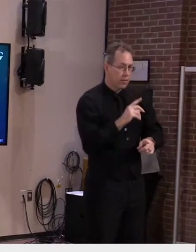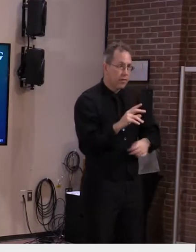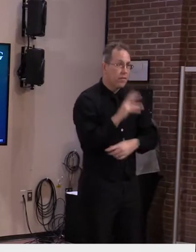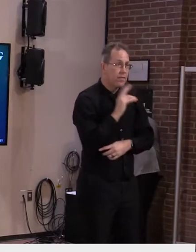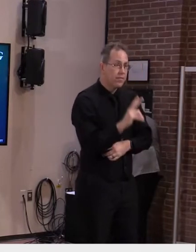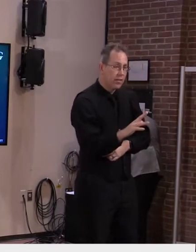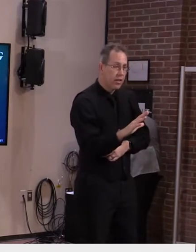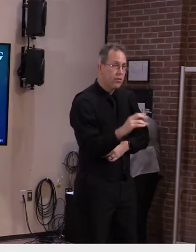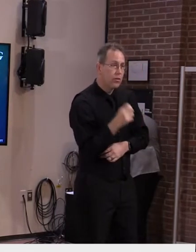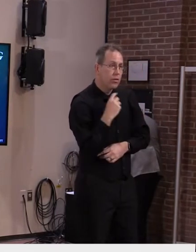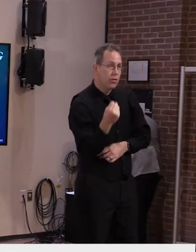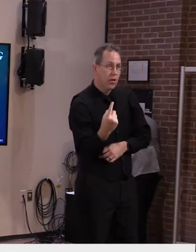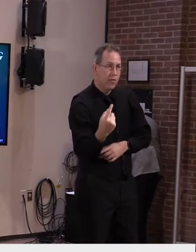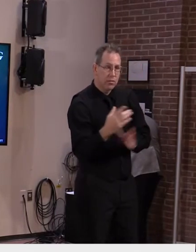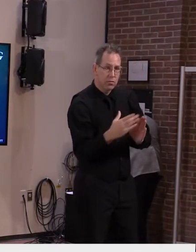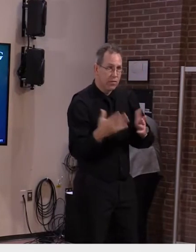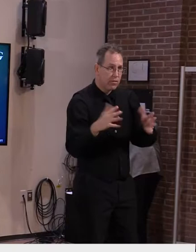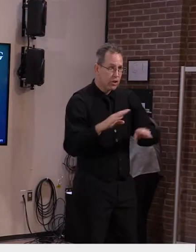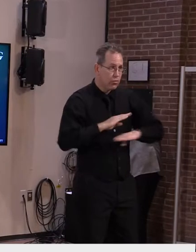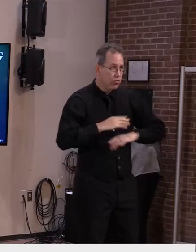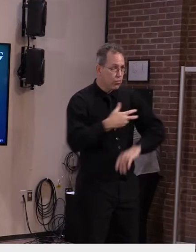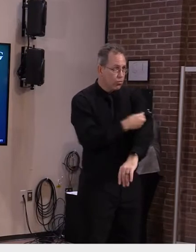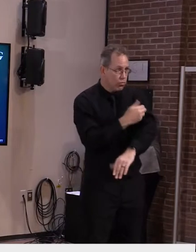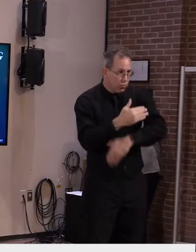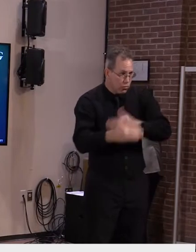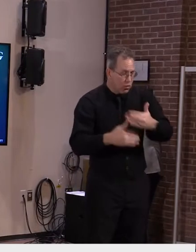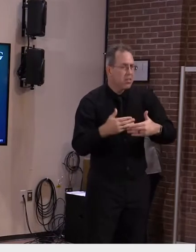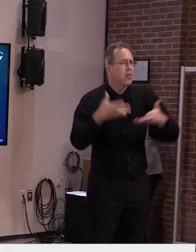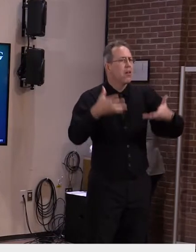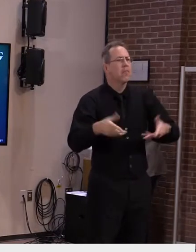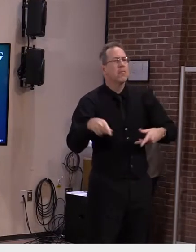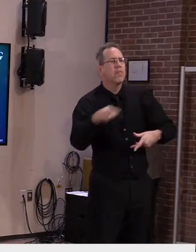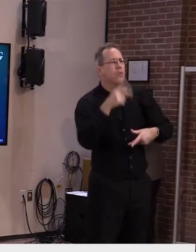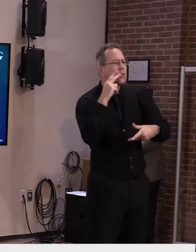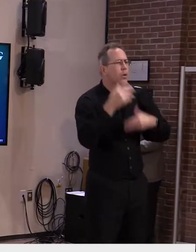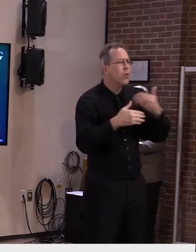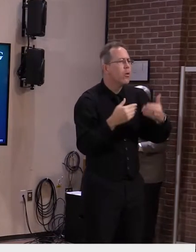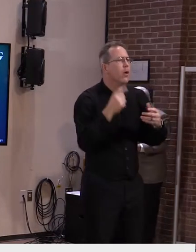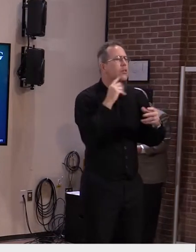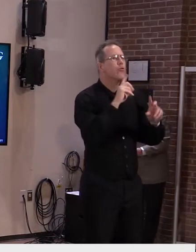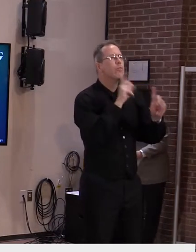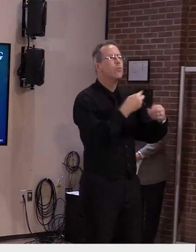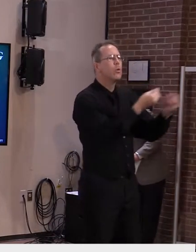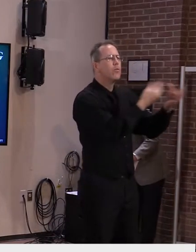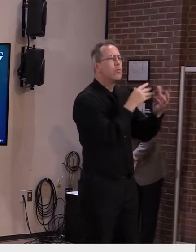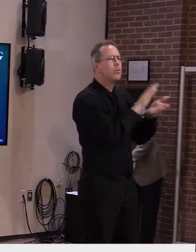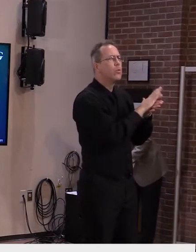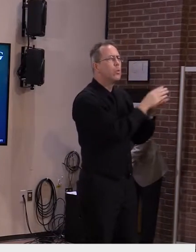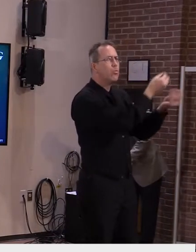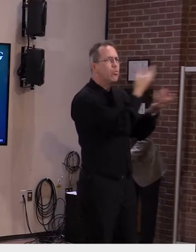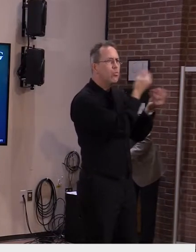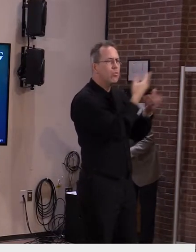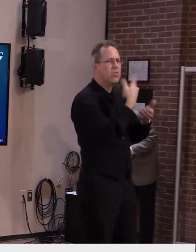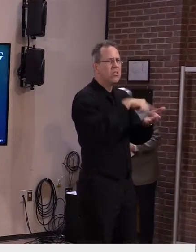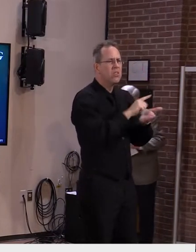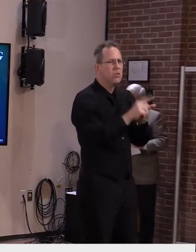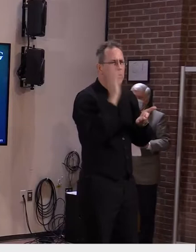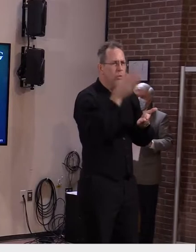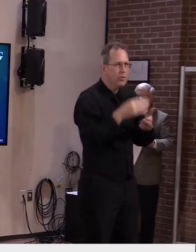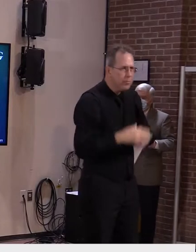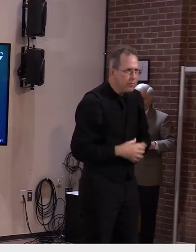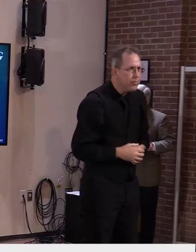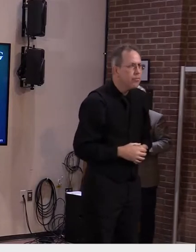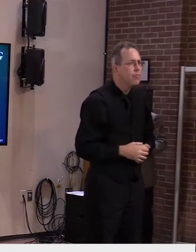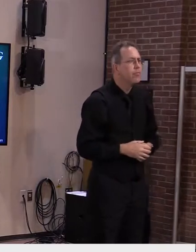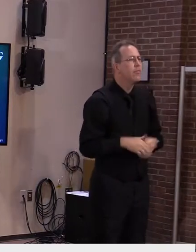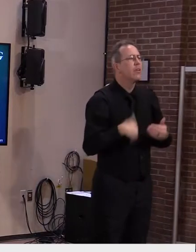participate as well. Again, we'll have more information on this program later in the week. That concludes my update. I'll now turn it over to